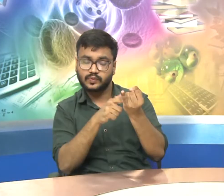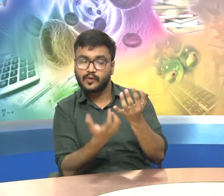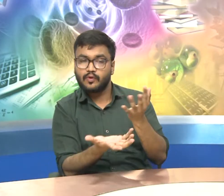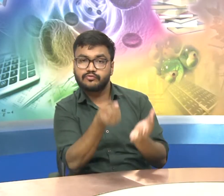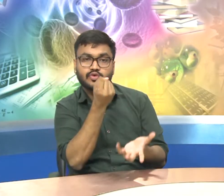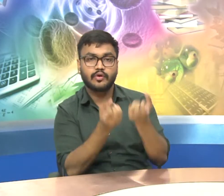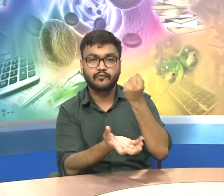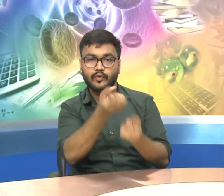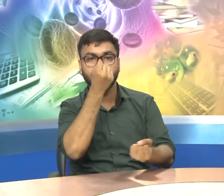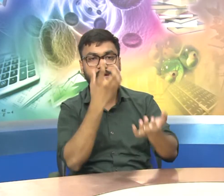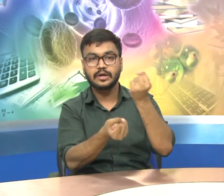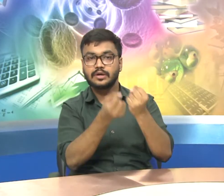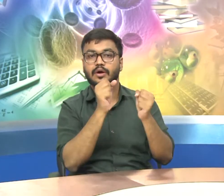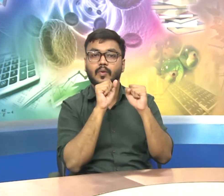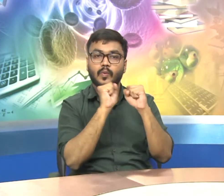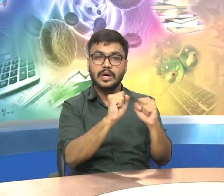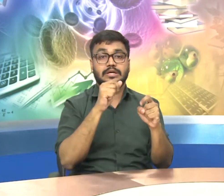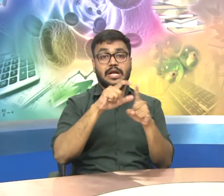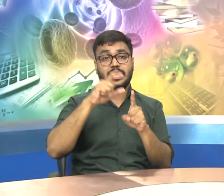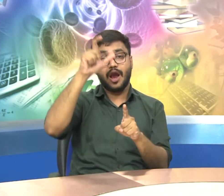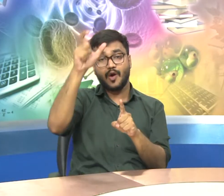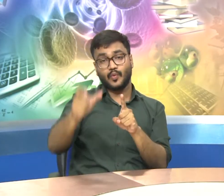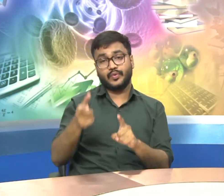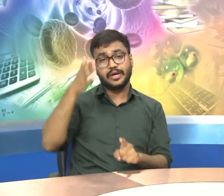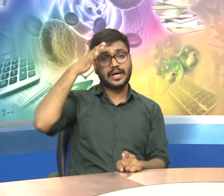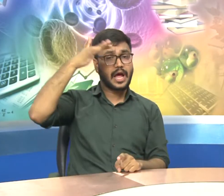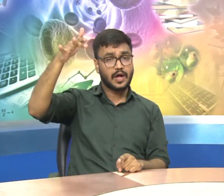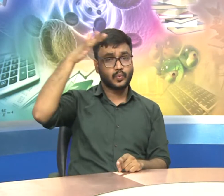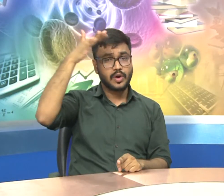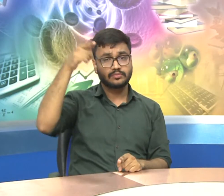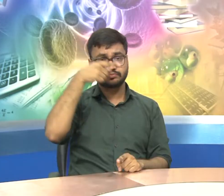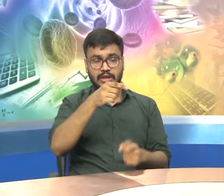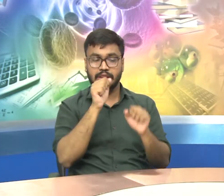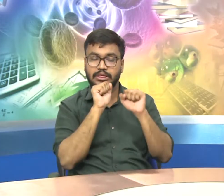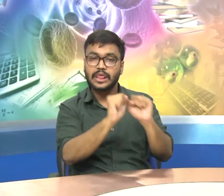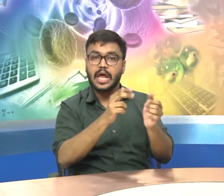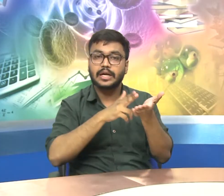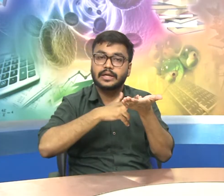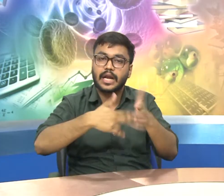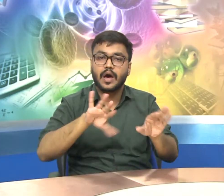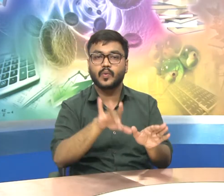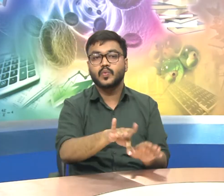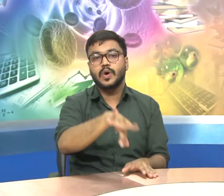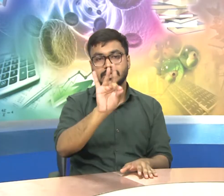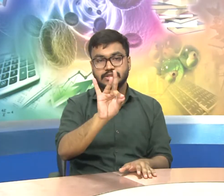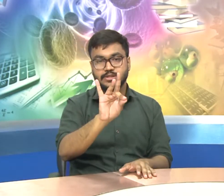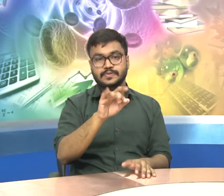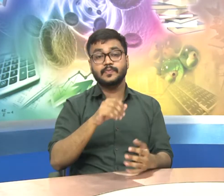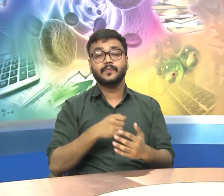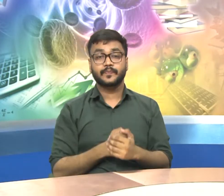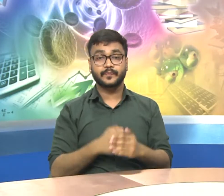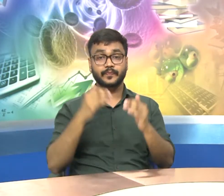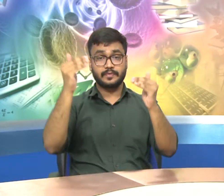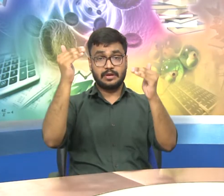Later, scientists combined Darwin's theory of natural selection